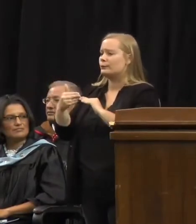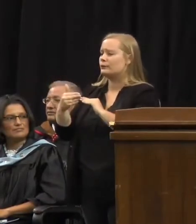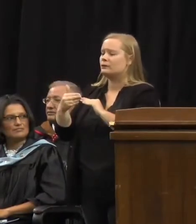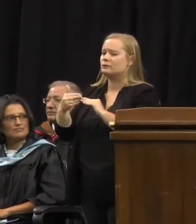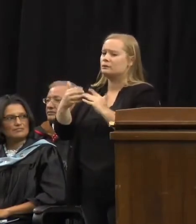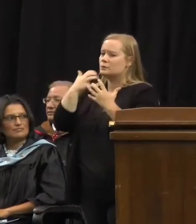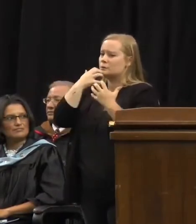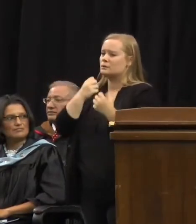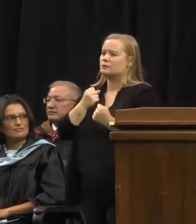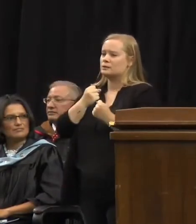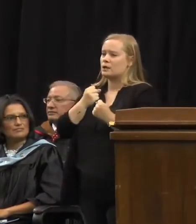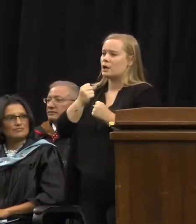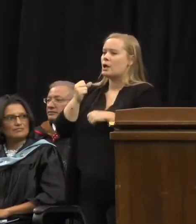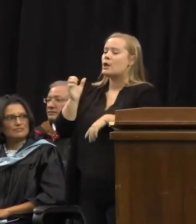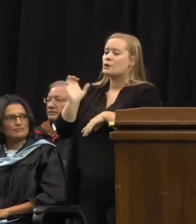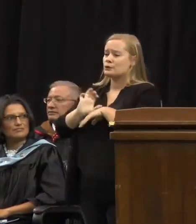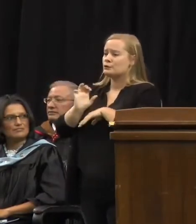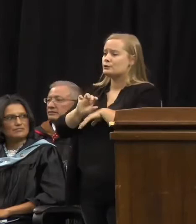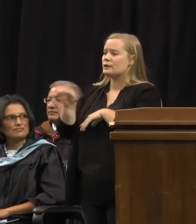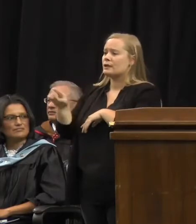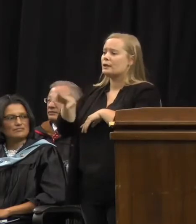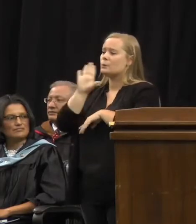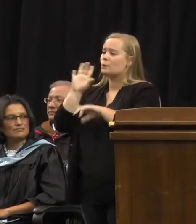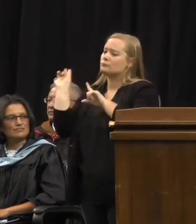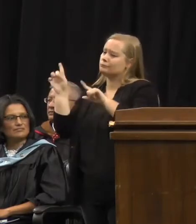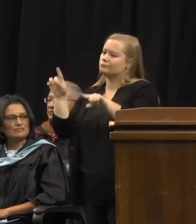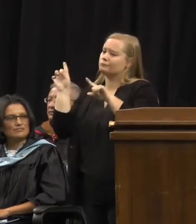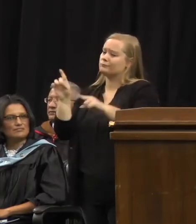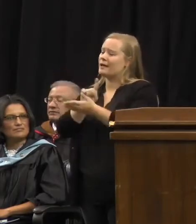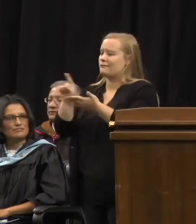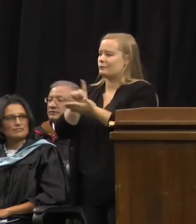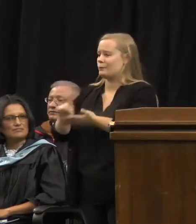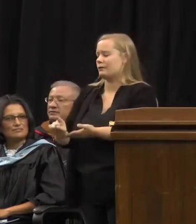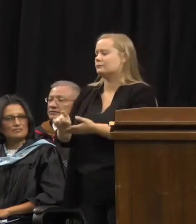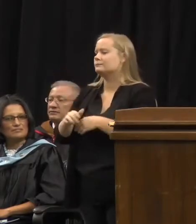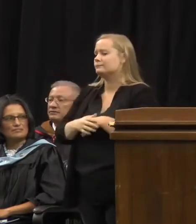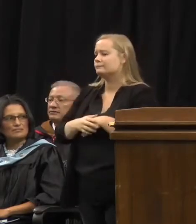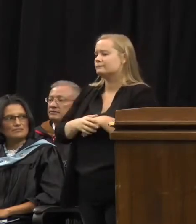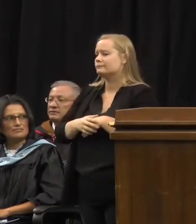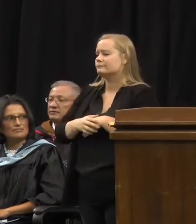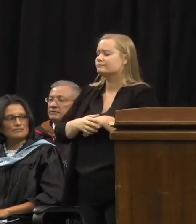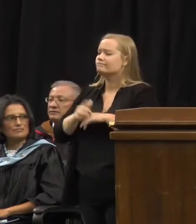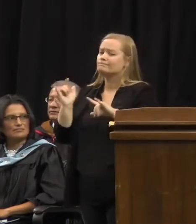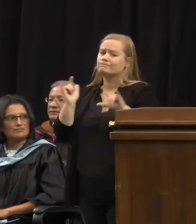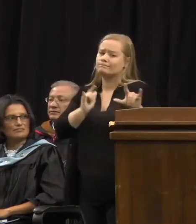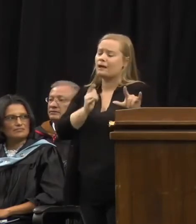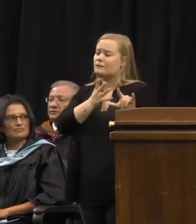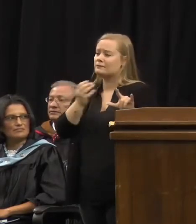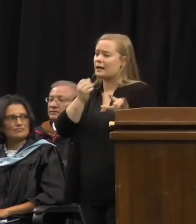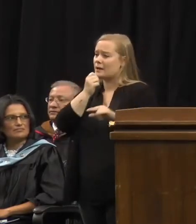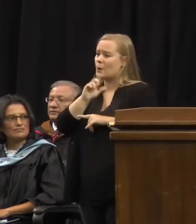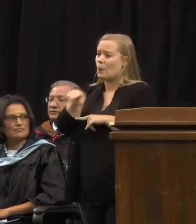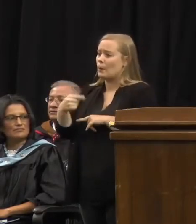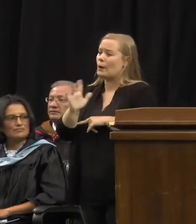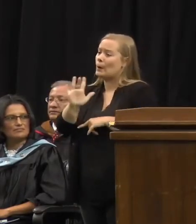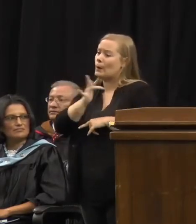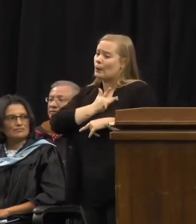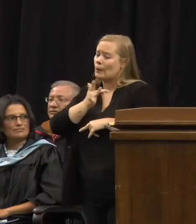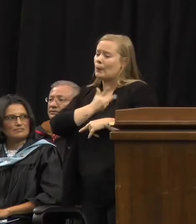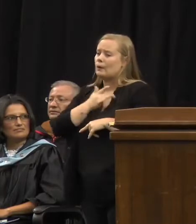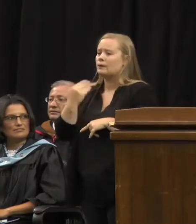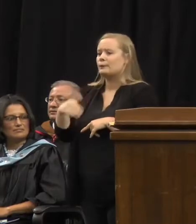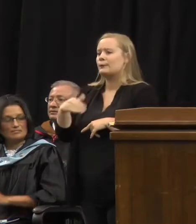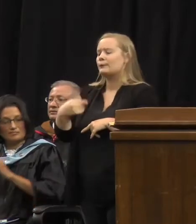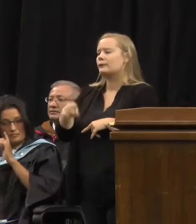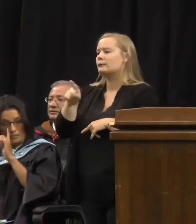capacity the church that he would go to every week. Debbie is loved in our community, and not only for her heart, but also